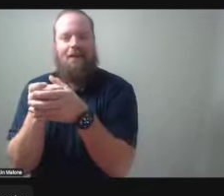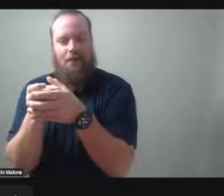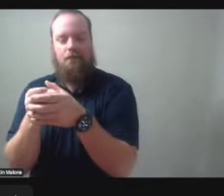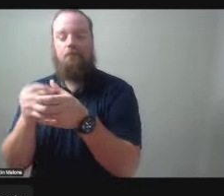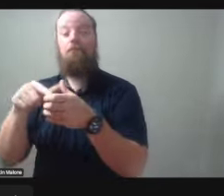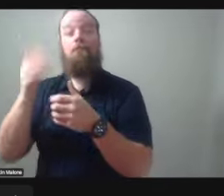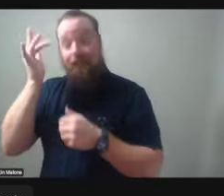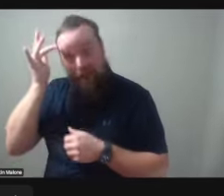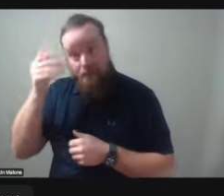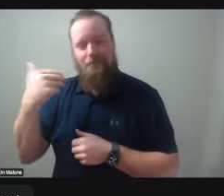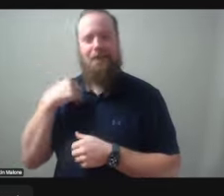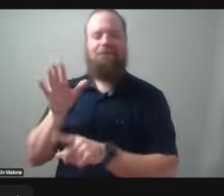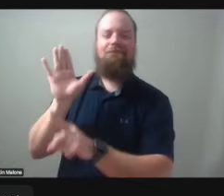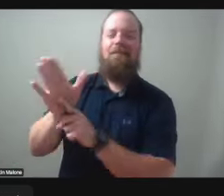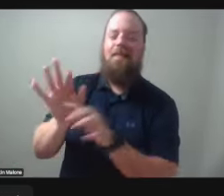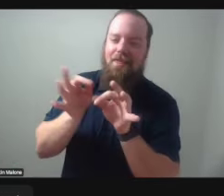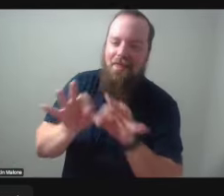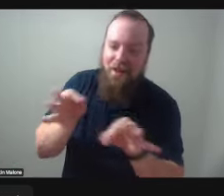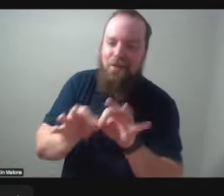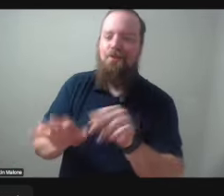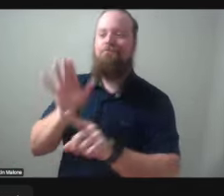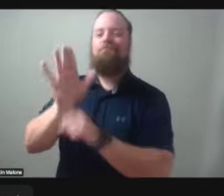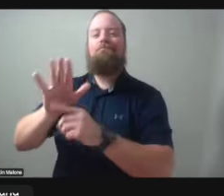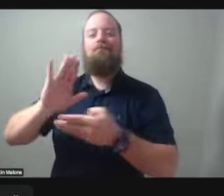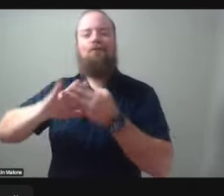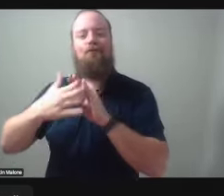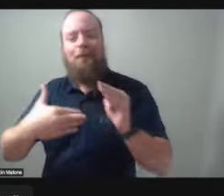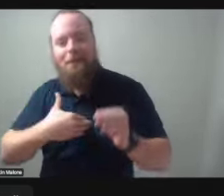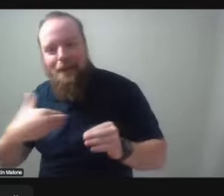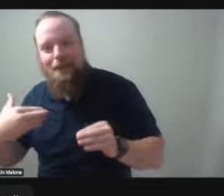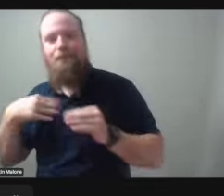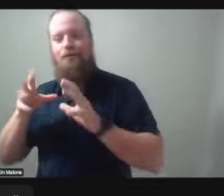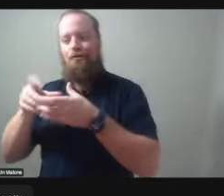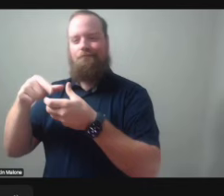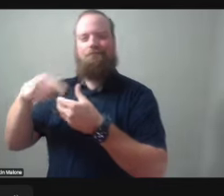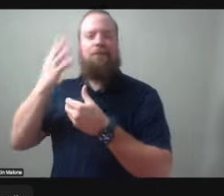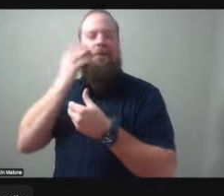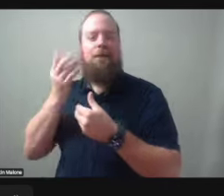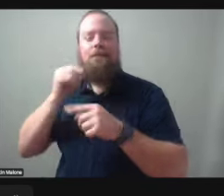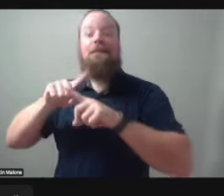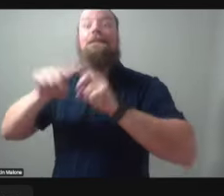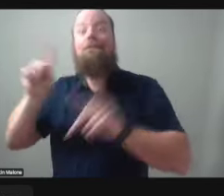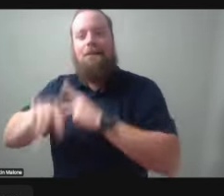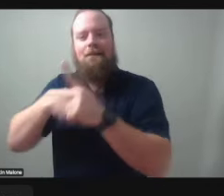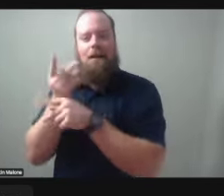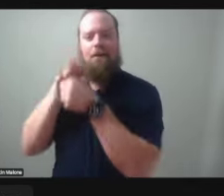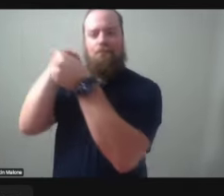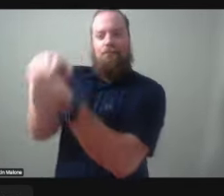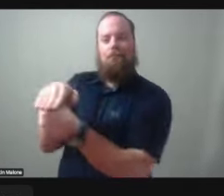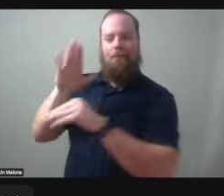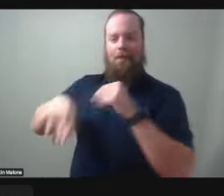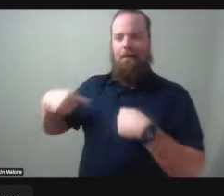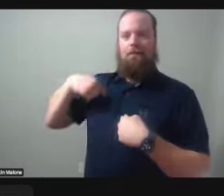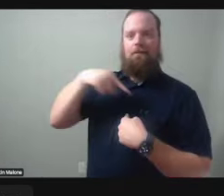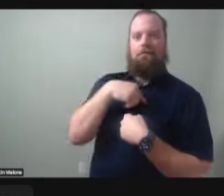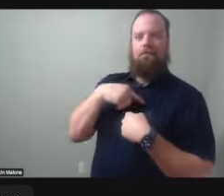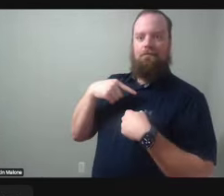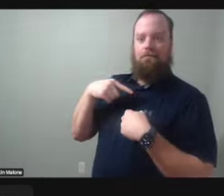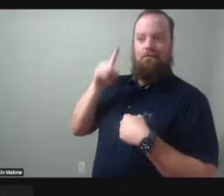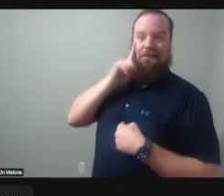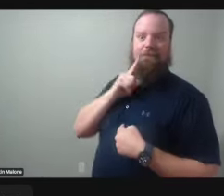a deaf community, which encompasses all of these different identities. And then within that, we have a subculture with a